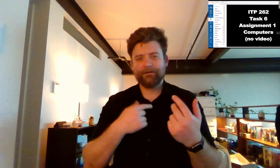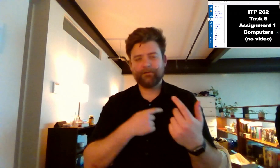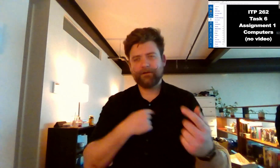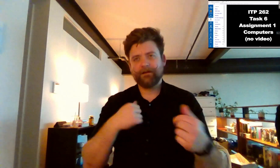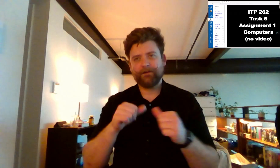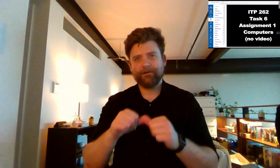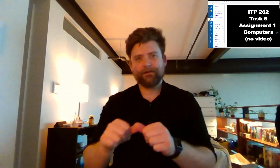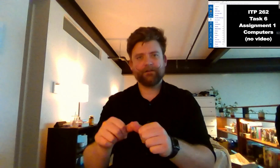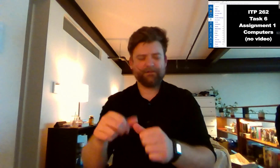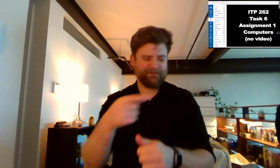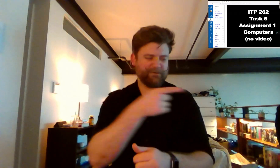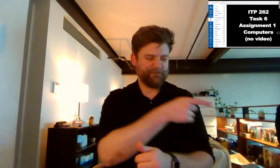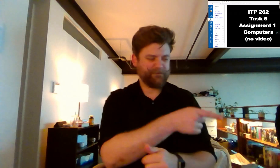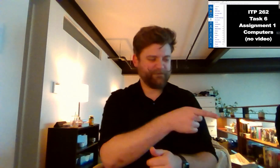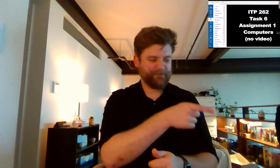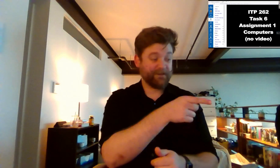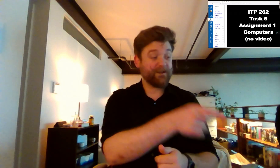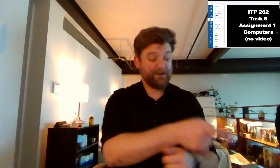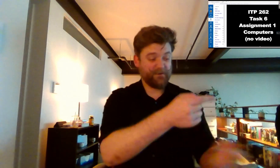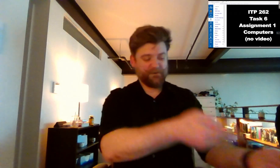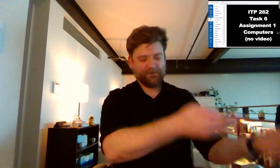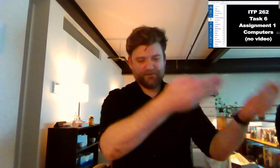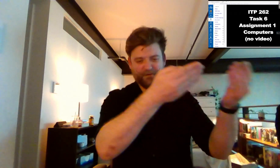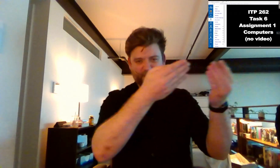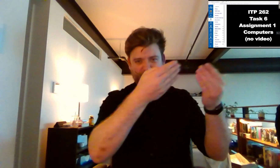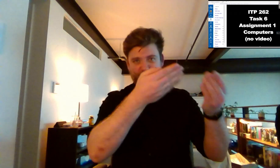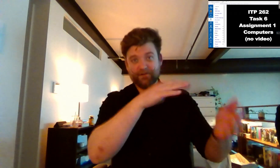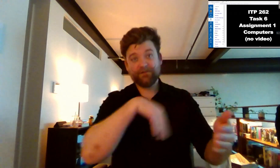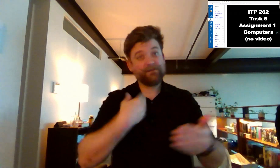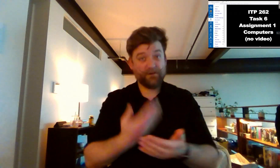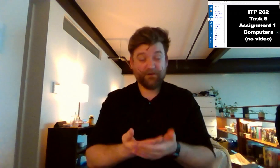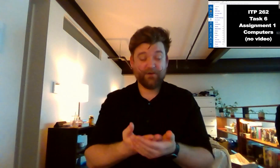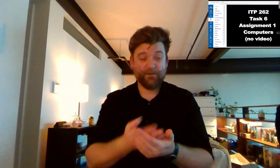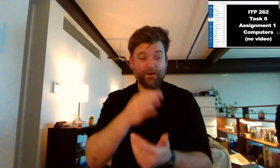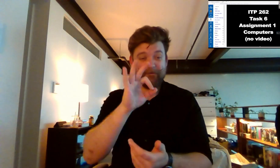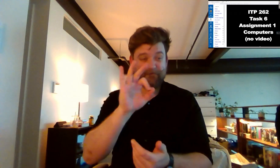I know she's coming February 8th, but anyway, she can write anything. That woman,